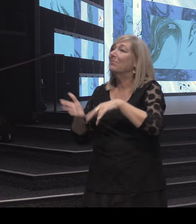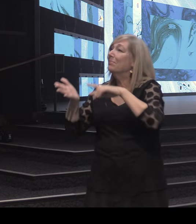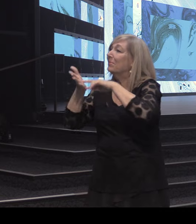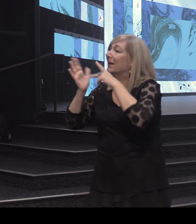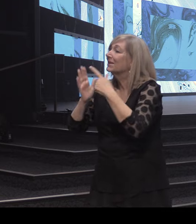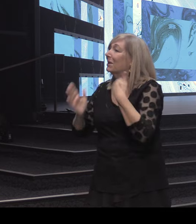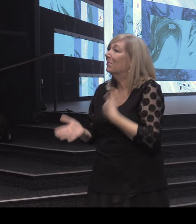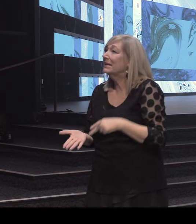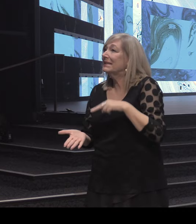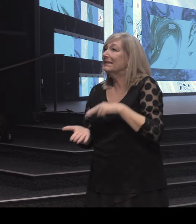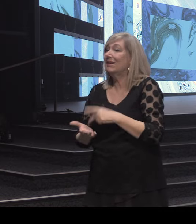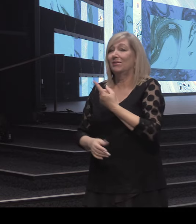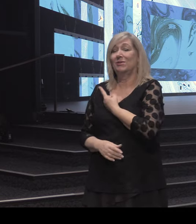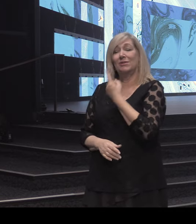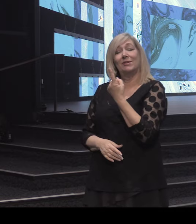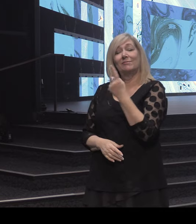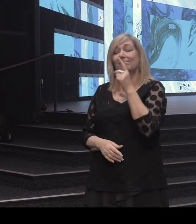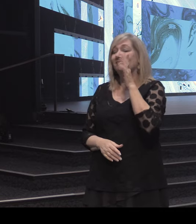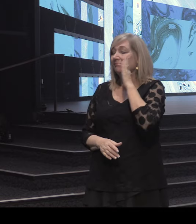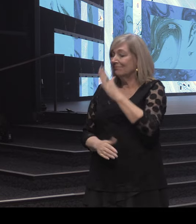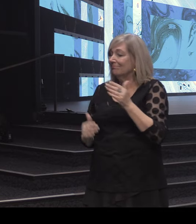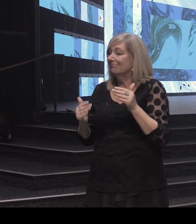even if we stand alone.